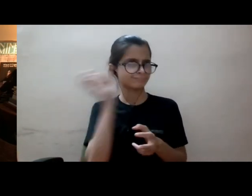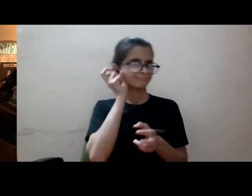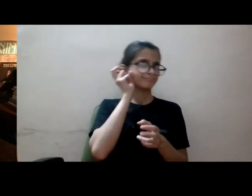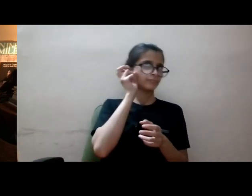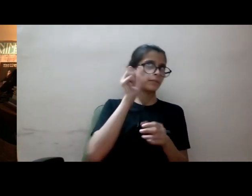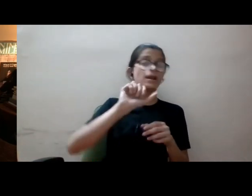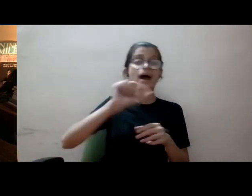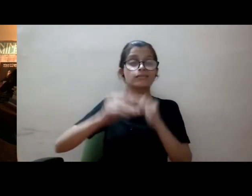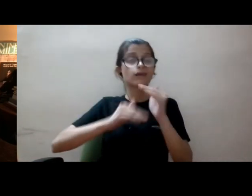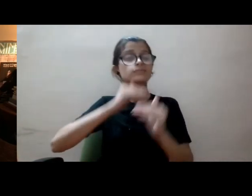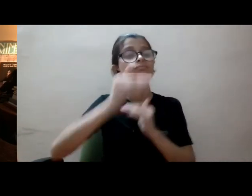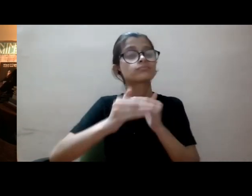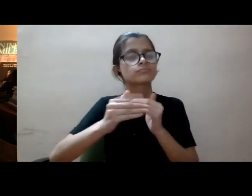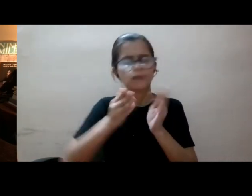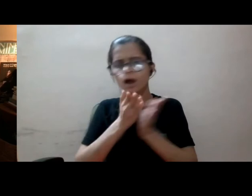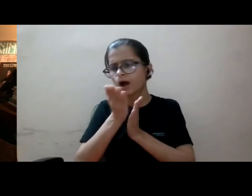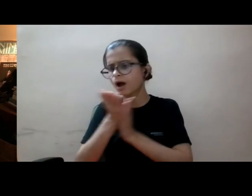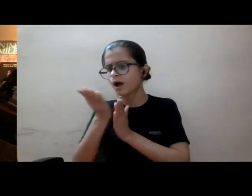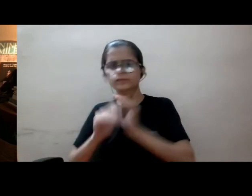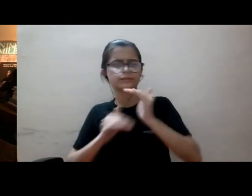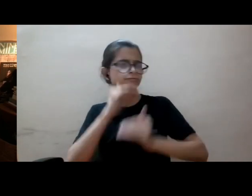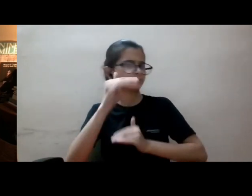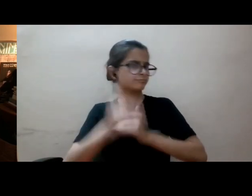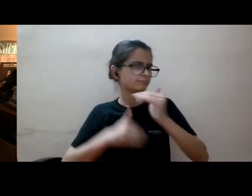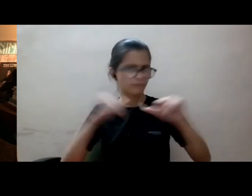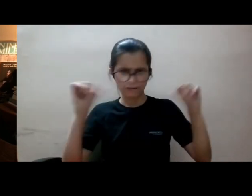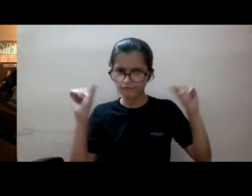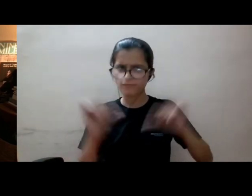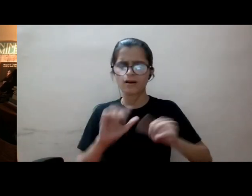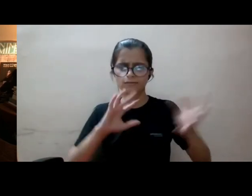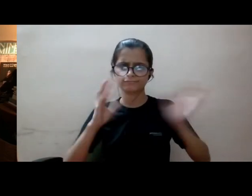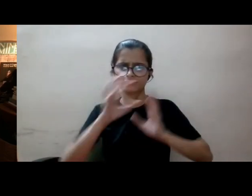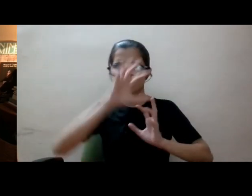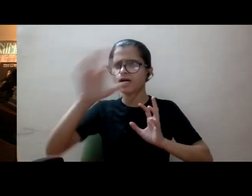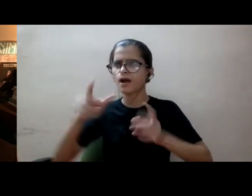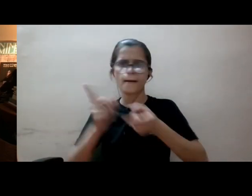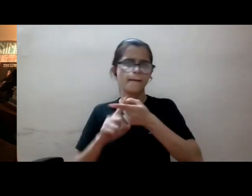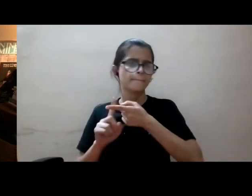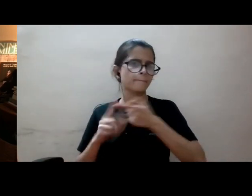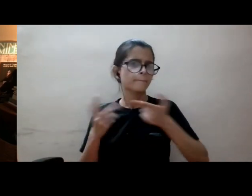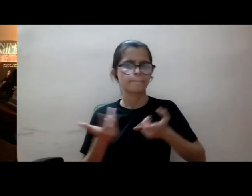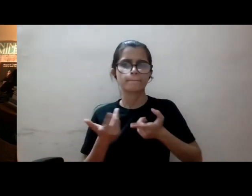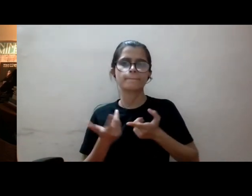sensory ways of knowing the world, being in the world?